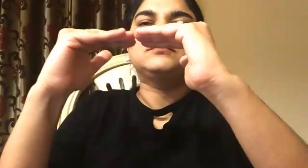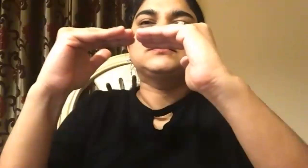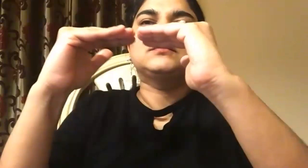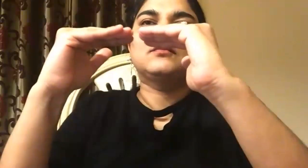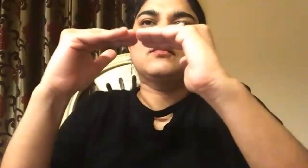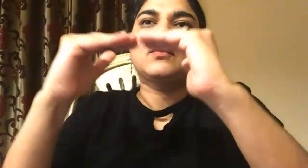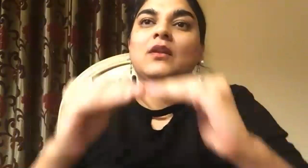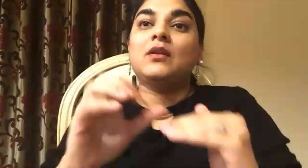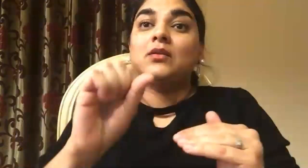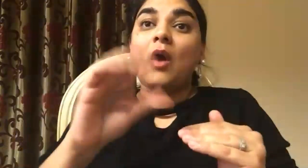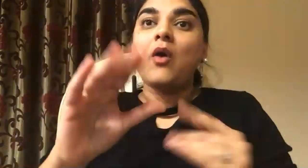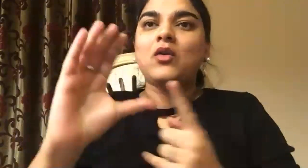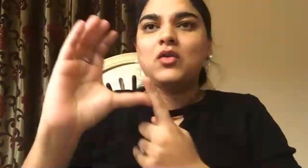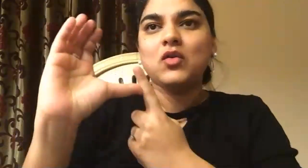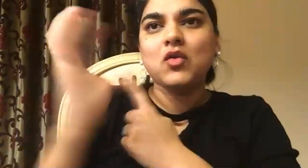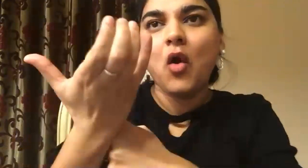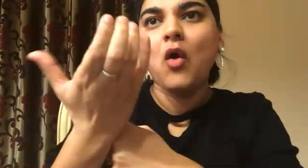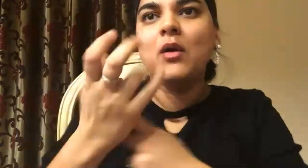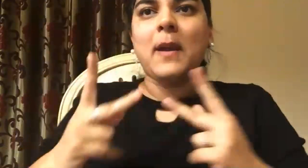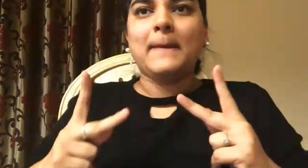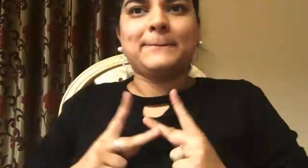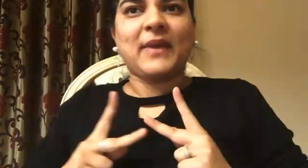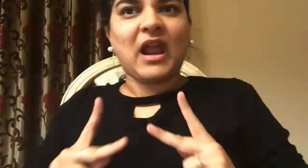Because like I said before, it's about equity. It's about culture.